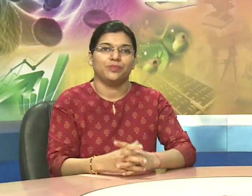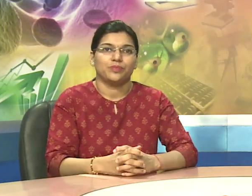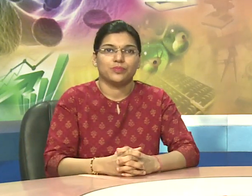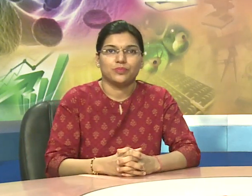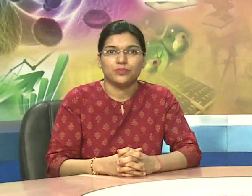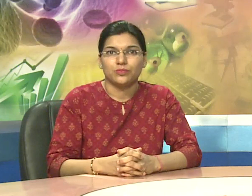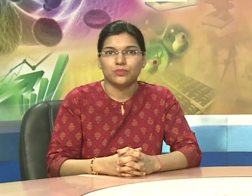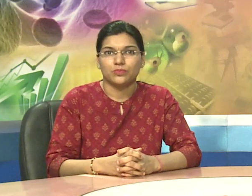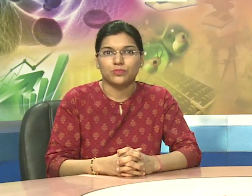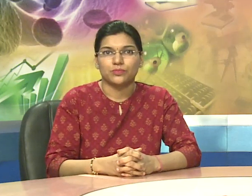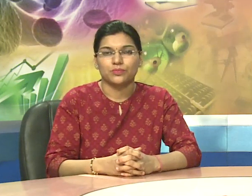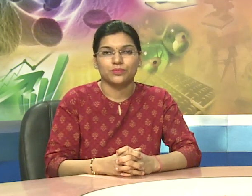First, let's see the words.